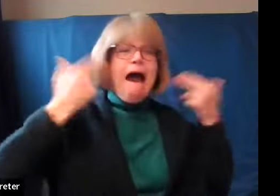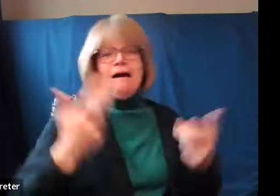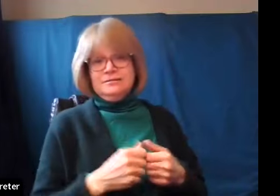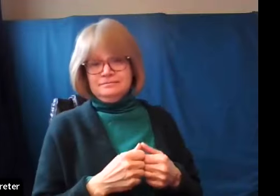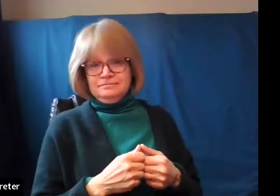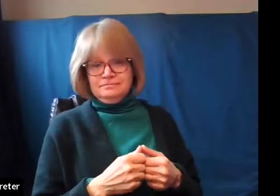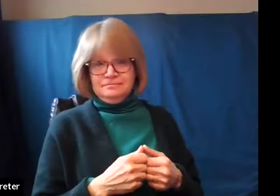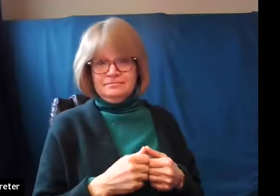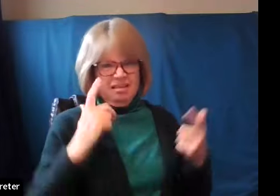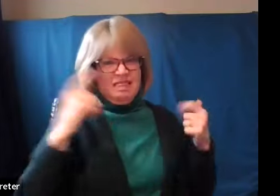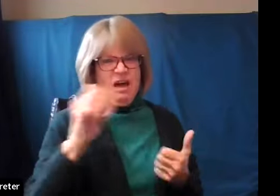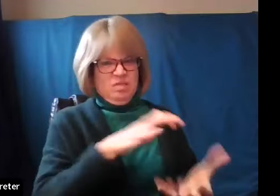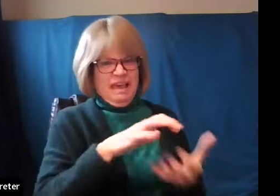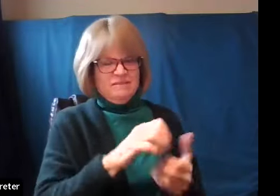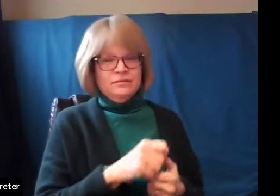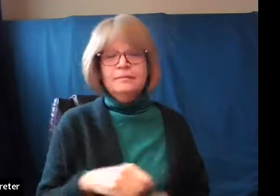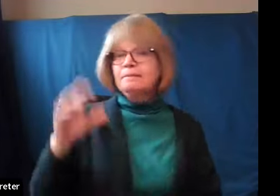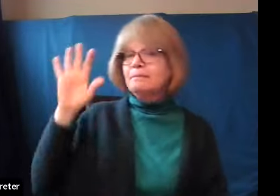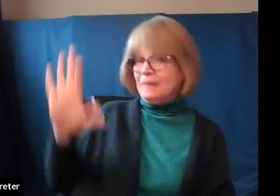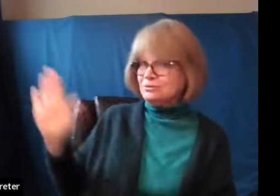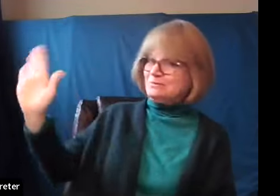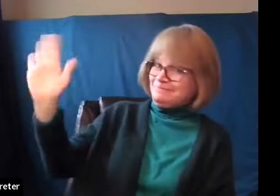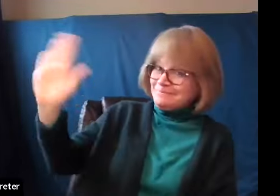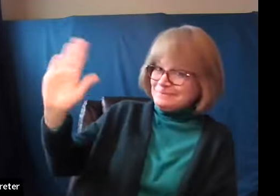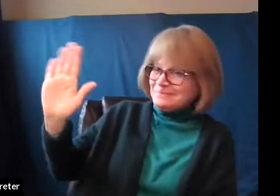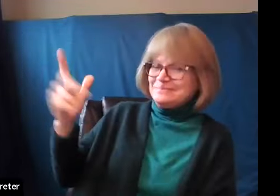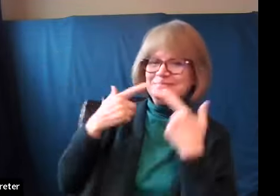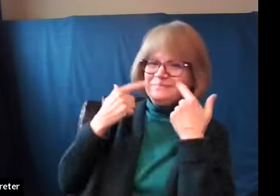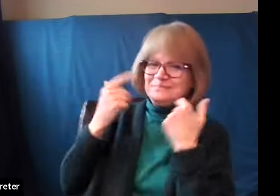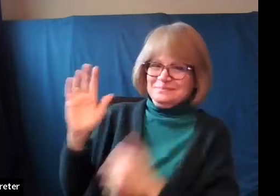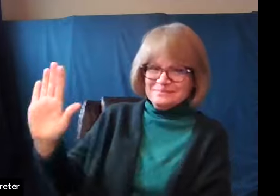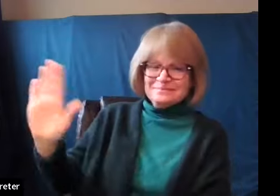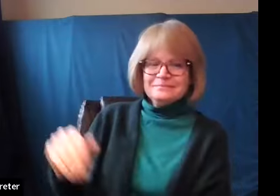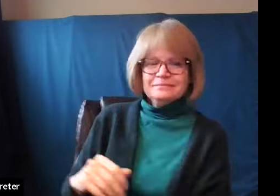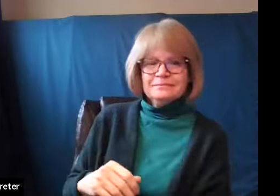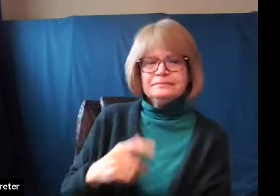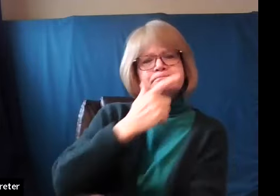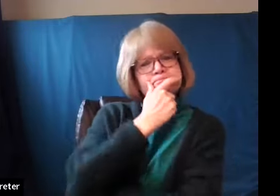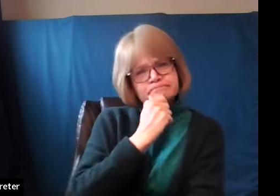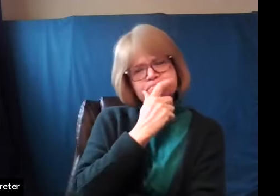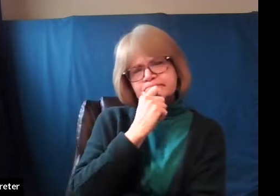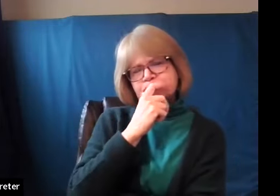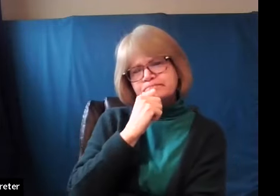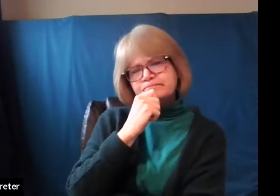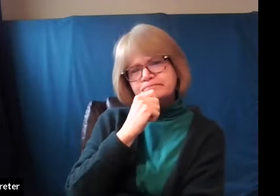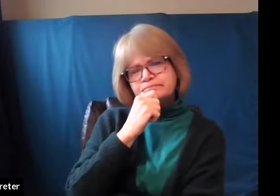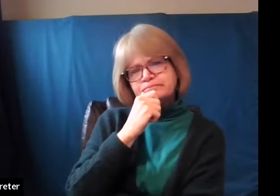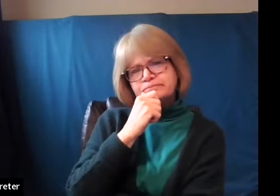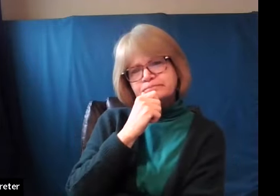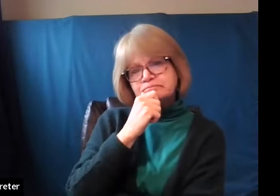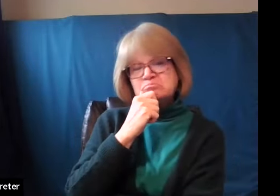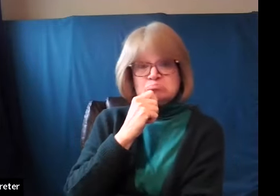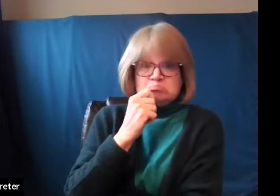nervous laugh. The minister waved in acknowledgement and chortled too. He thought to himself.